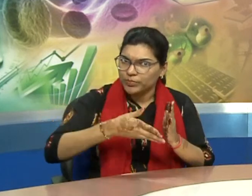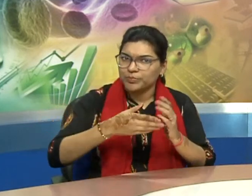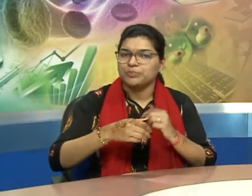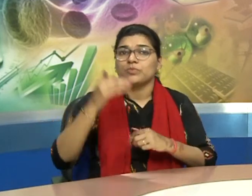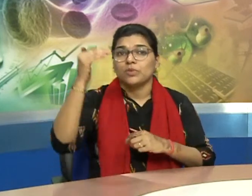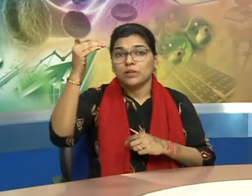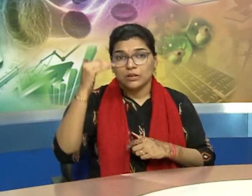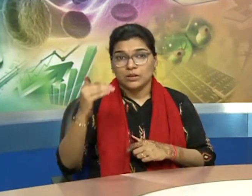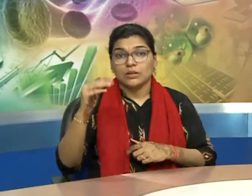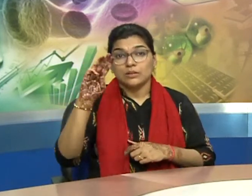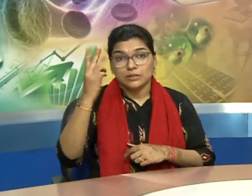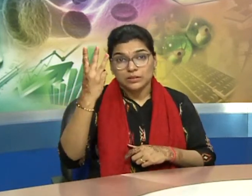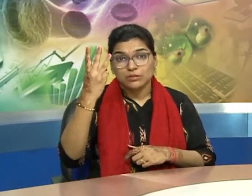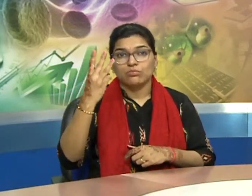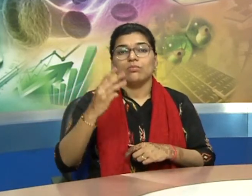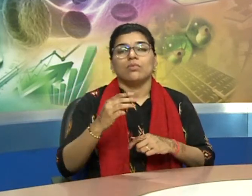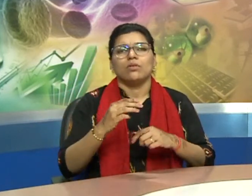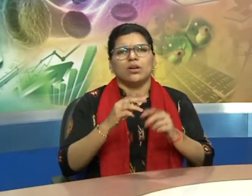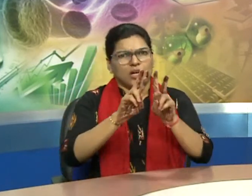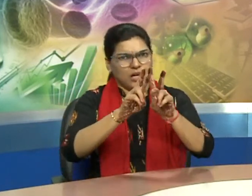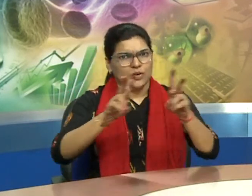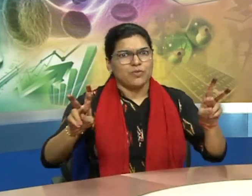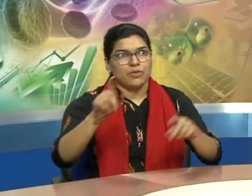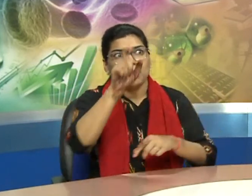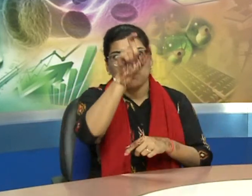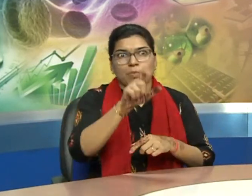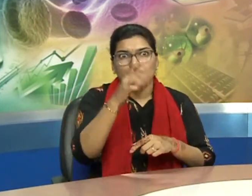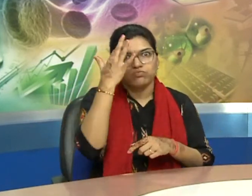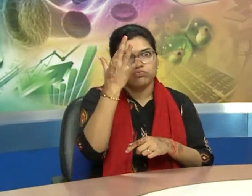by the library so that people can come and read the